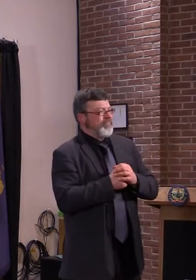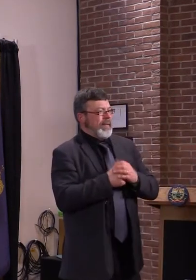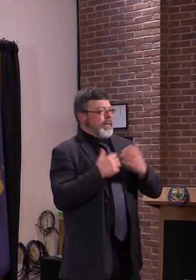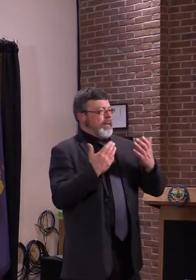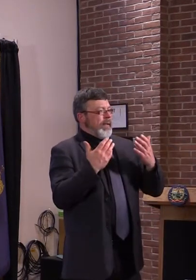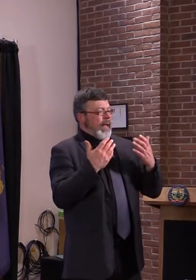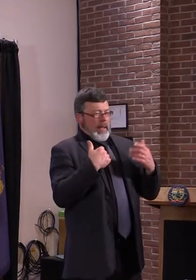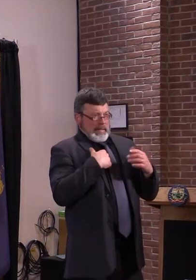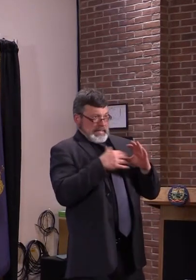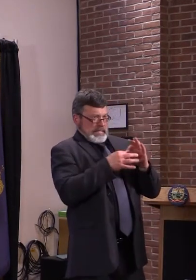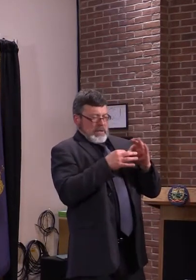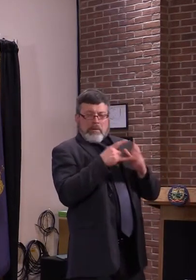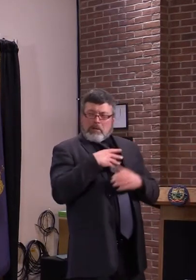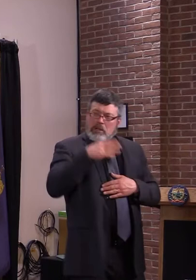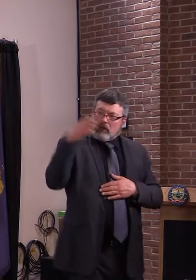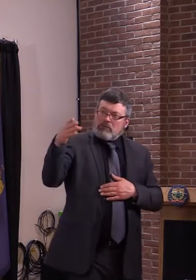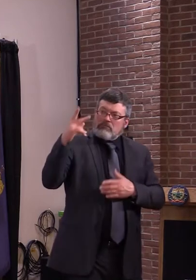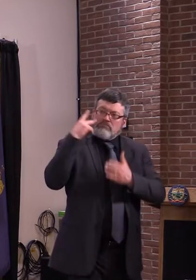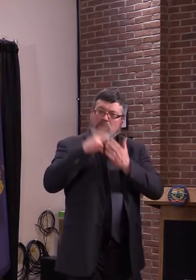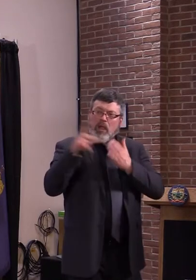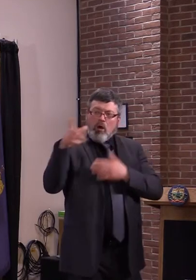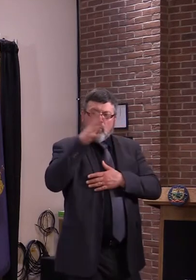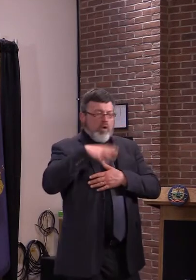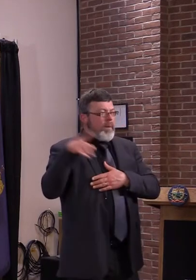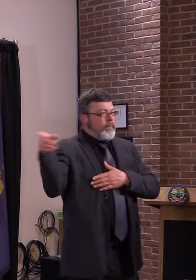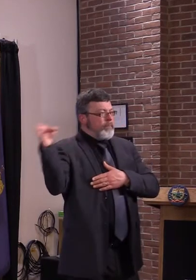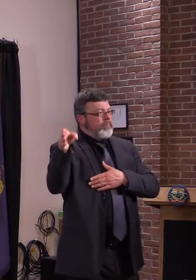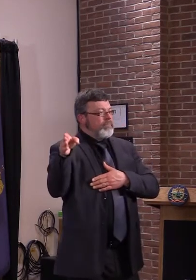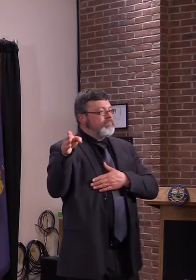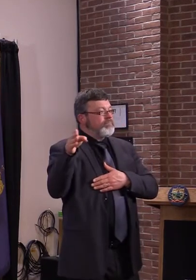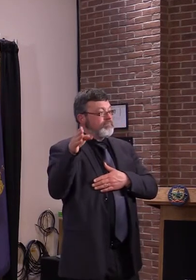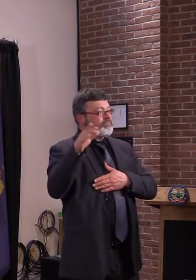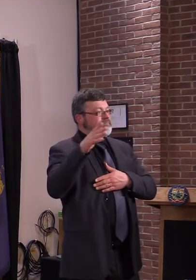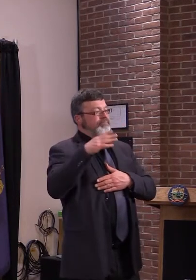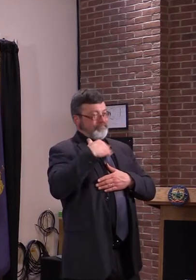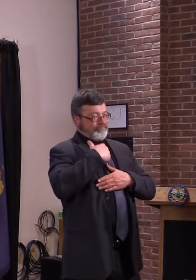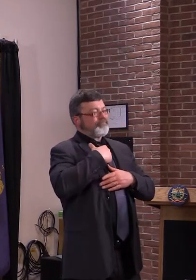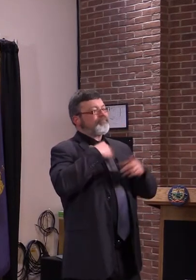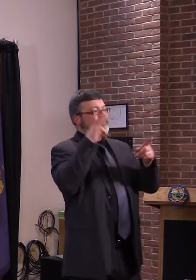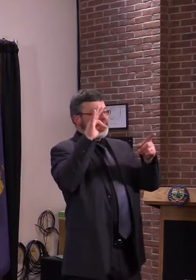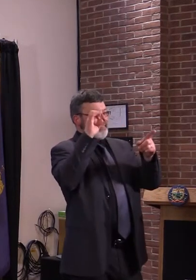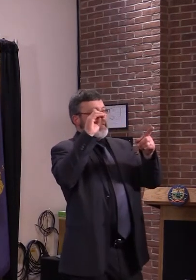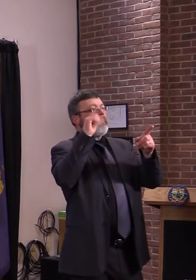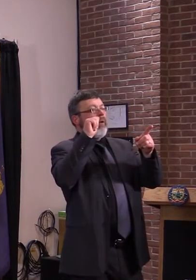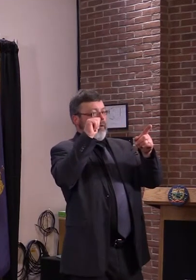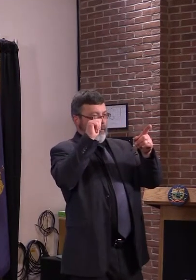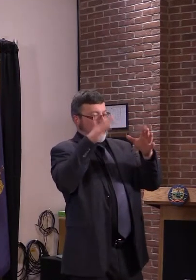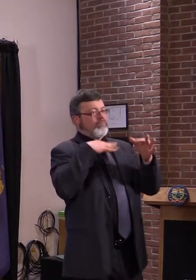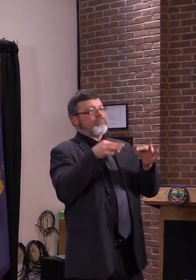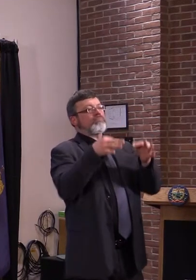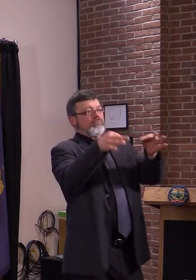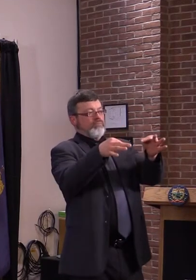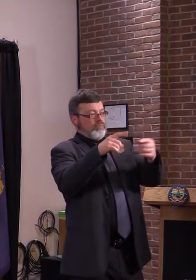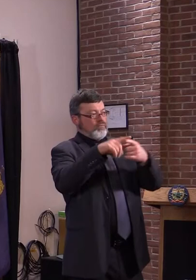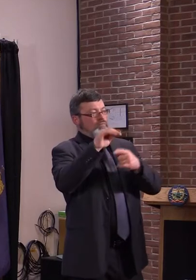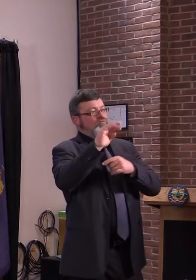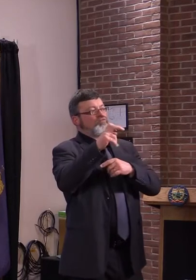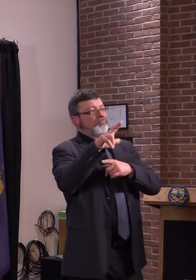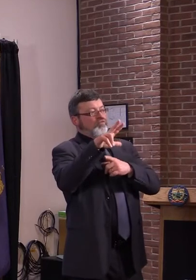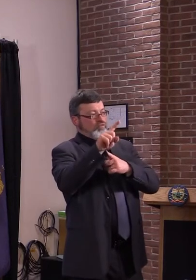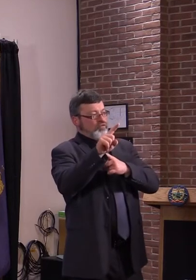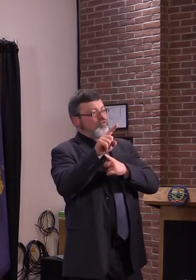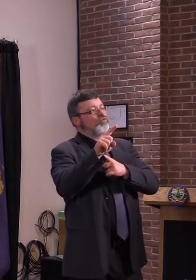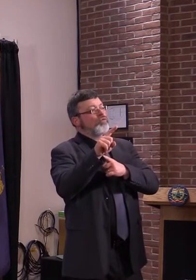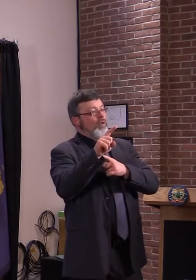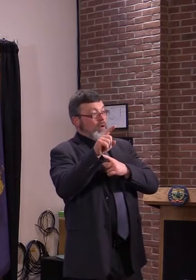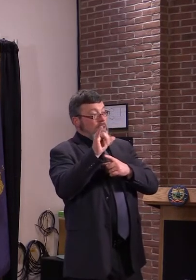but from what I understand, FEMA is going to extend that to March 31. So we will, if there's money available from FEMA, we